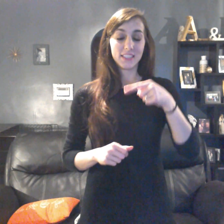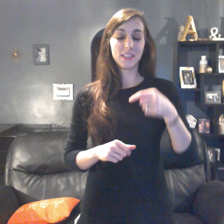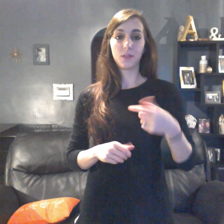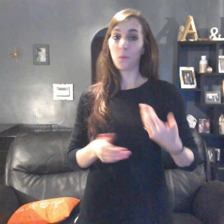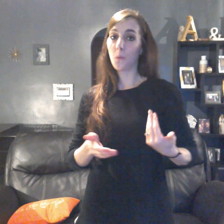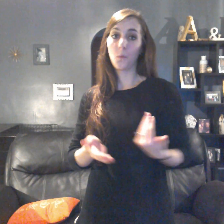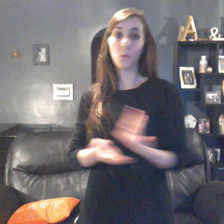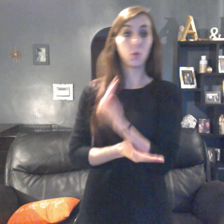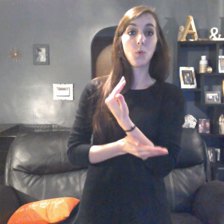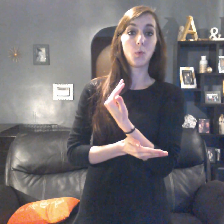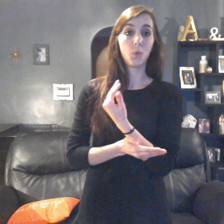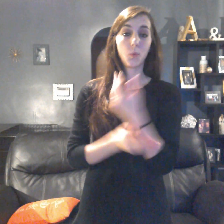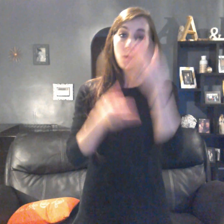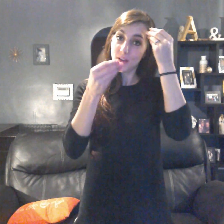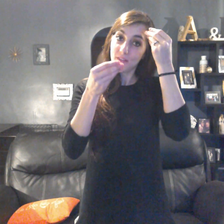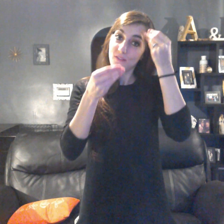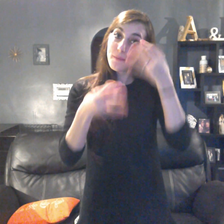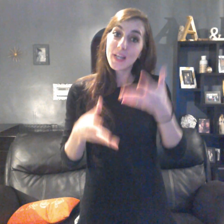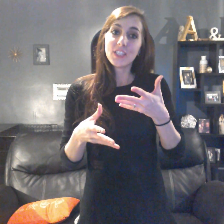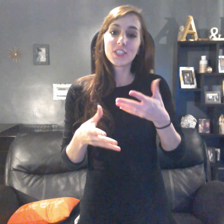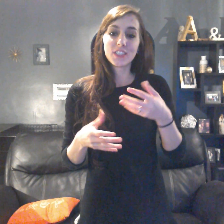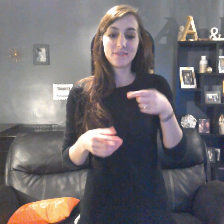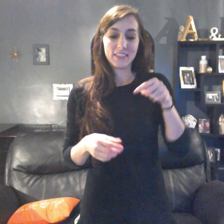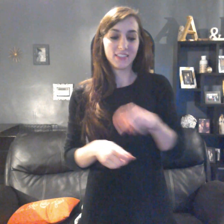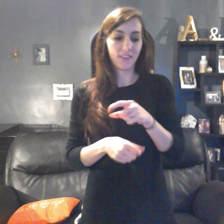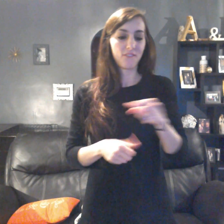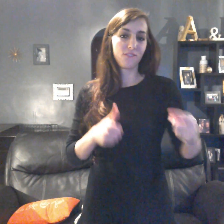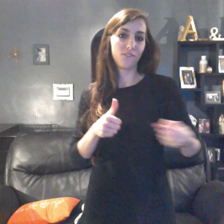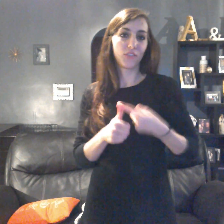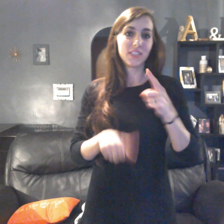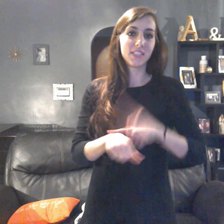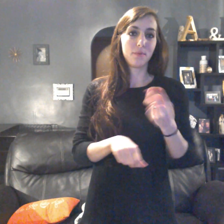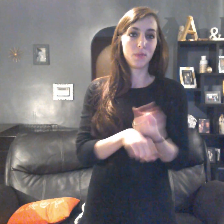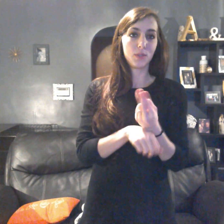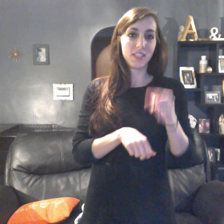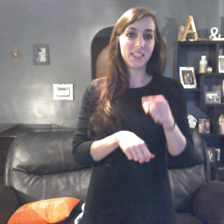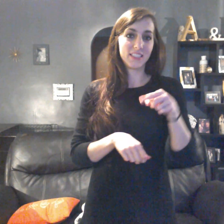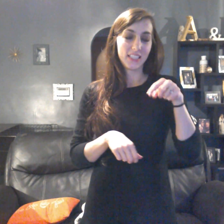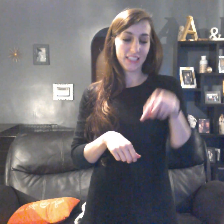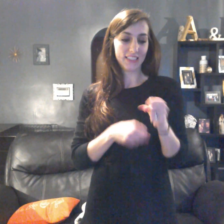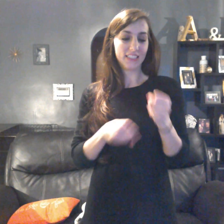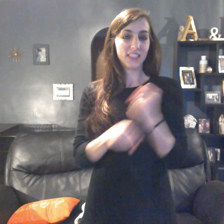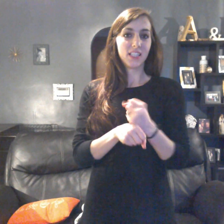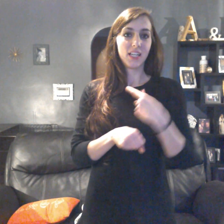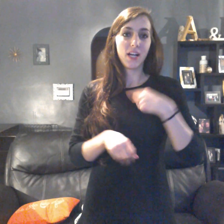first time we've done this year, I'm going to give you 10 minutes and see if you can make an interesting pattern